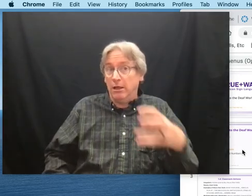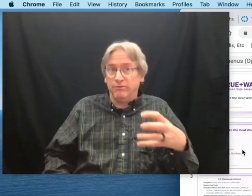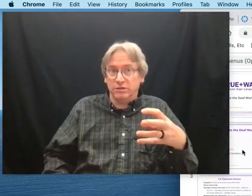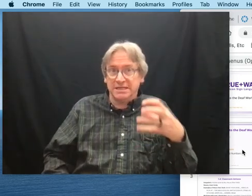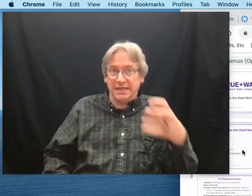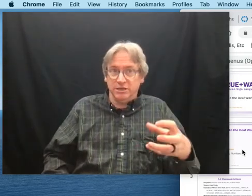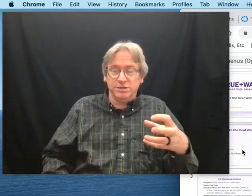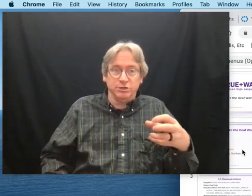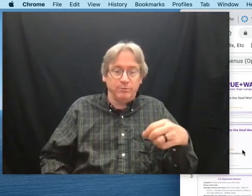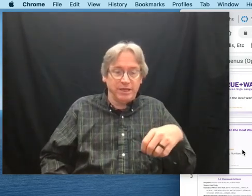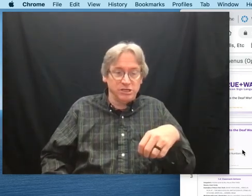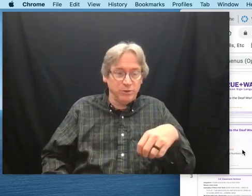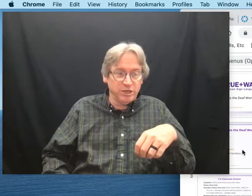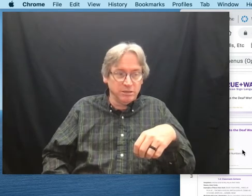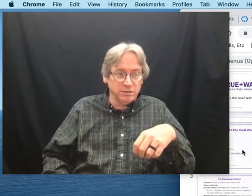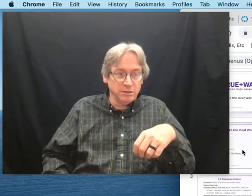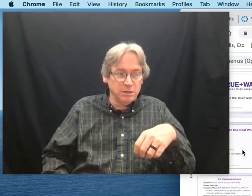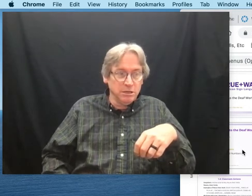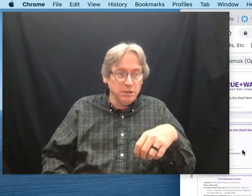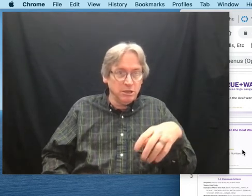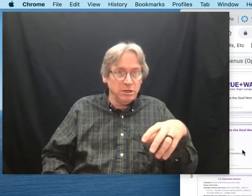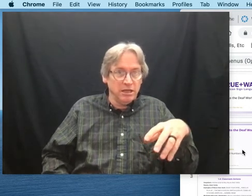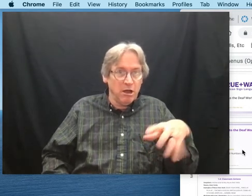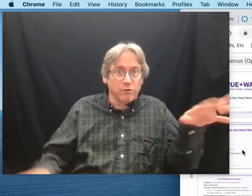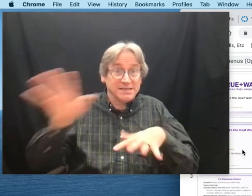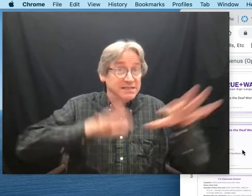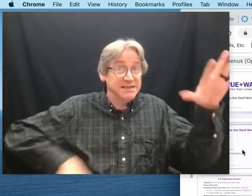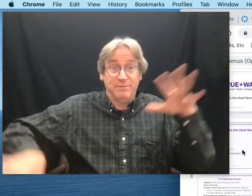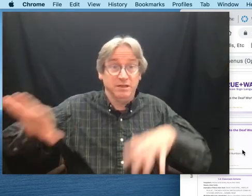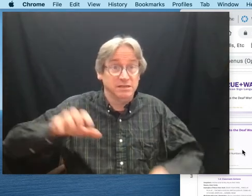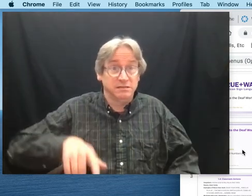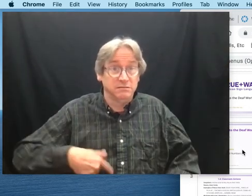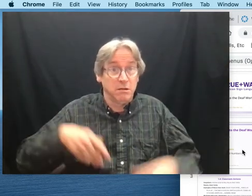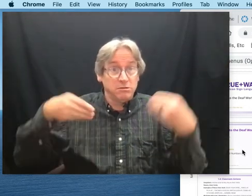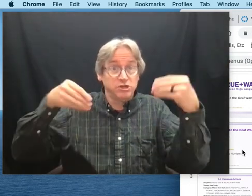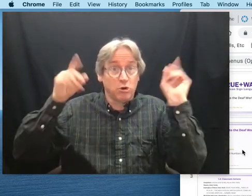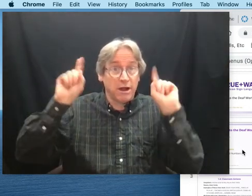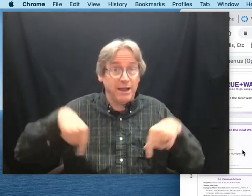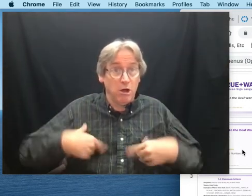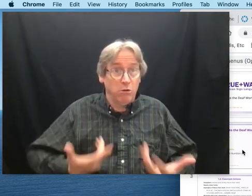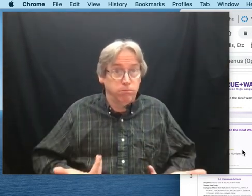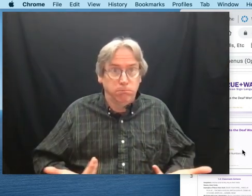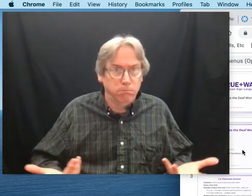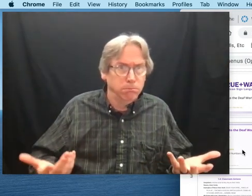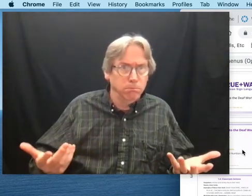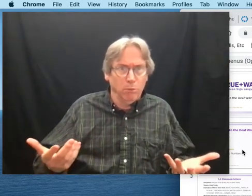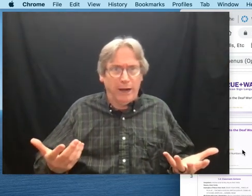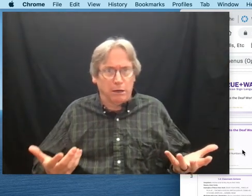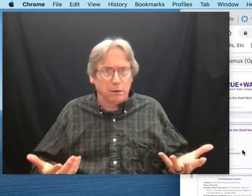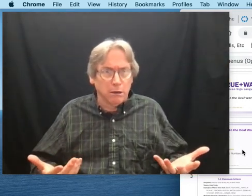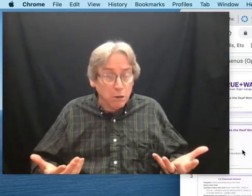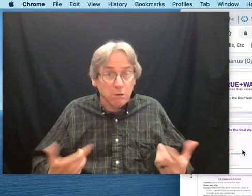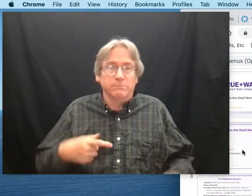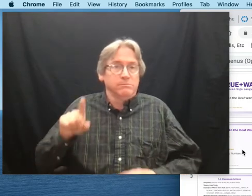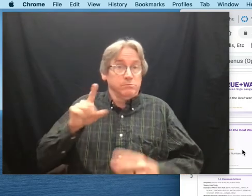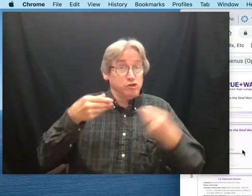really helpful to get used to because we can, otherwise it's nebulous. Store, I go.